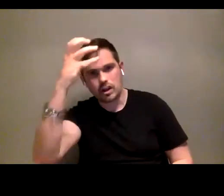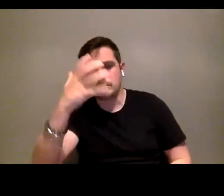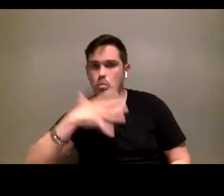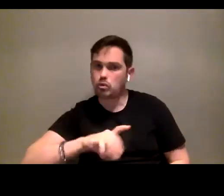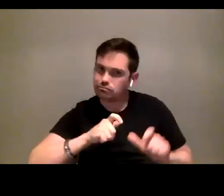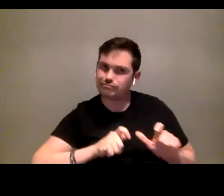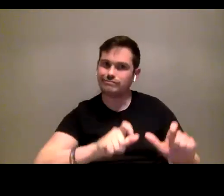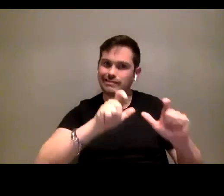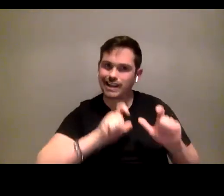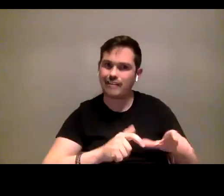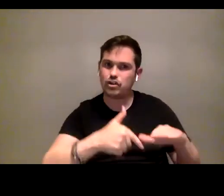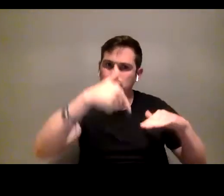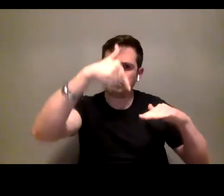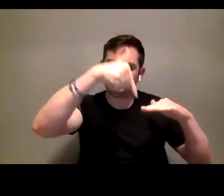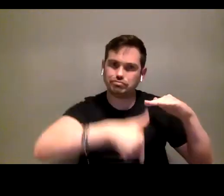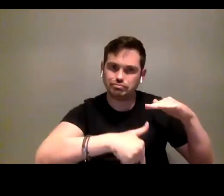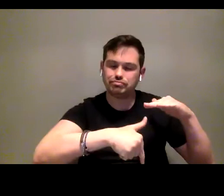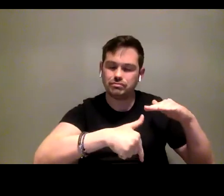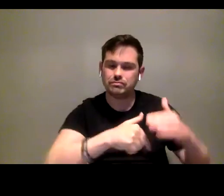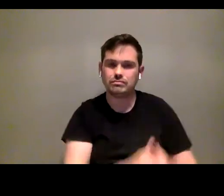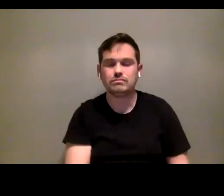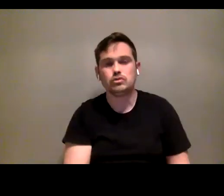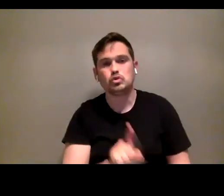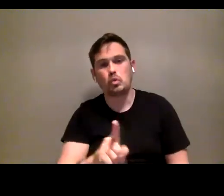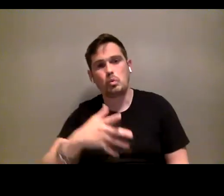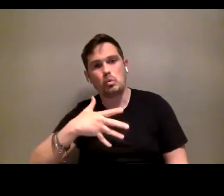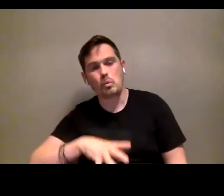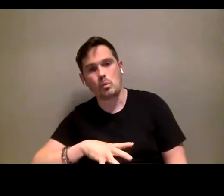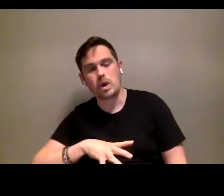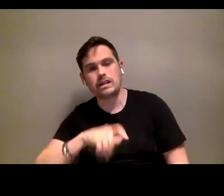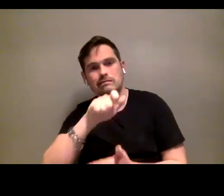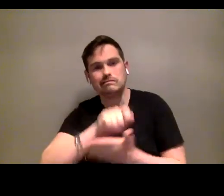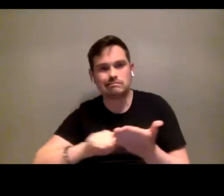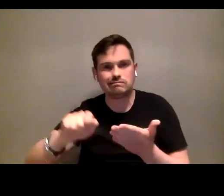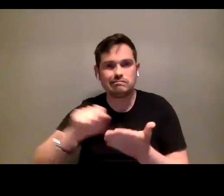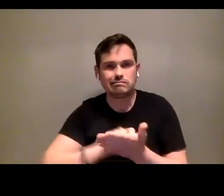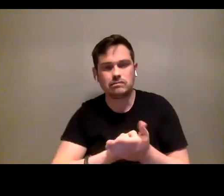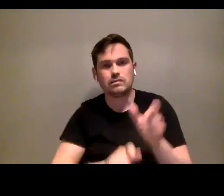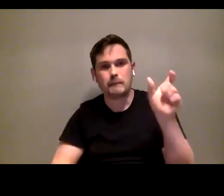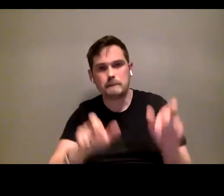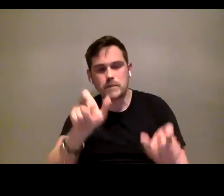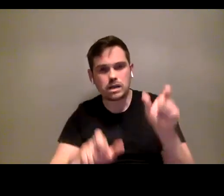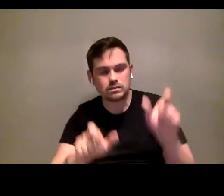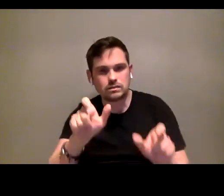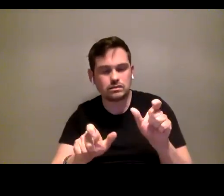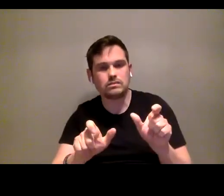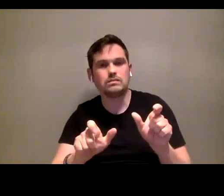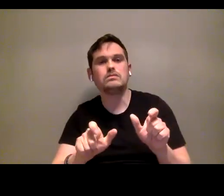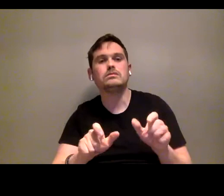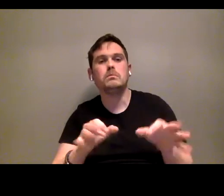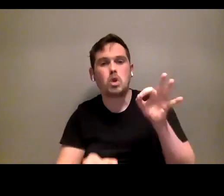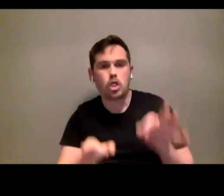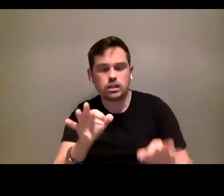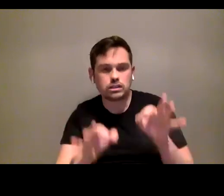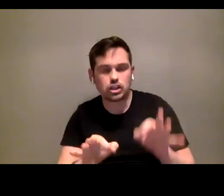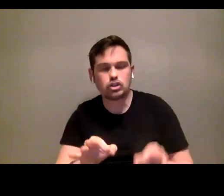Sea. So we need our political parties to support an end date for new oil and gas that's in line with our international climate obligations and gives